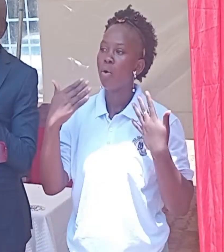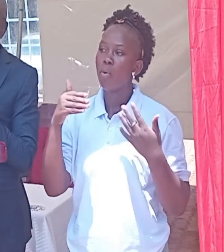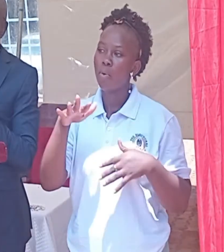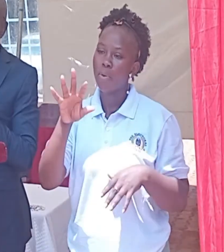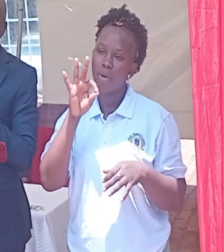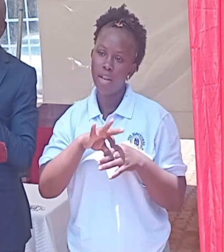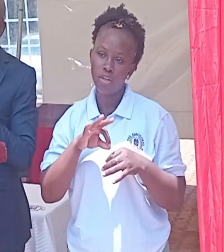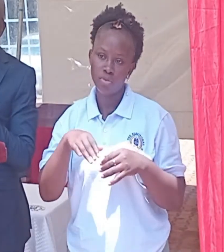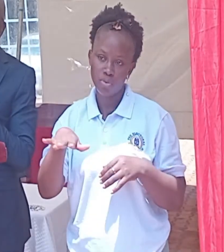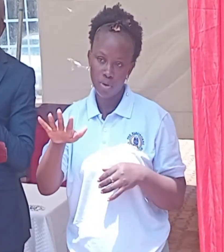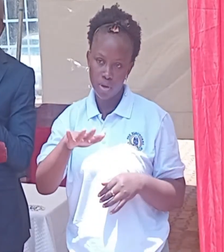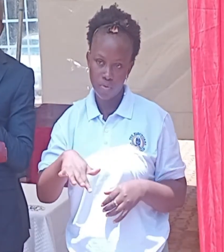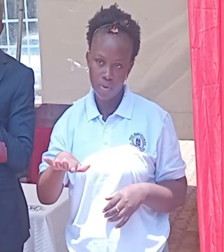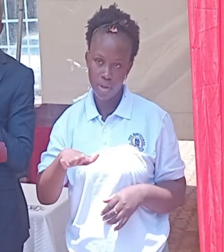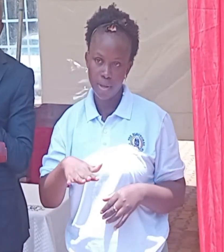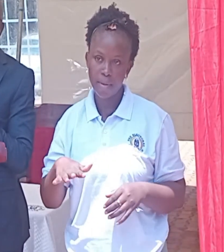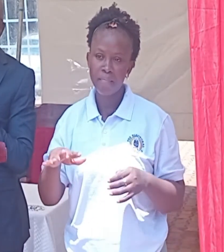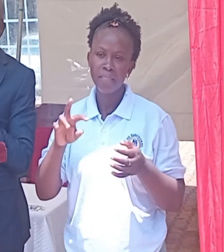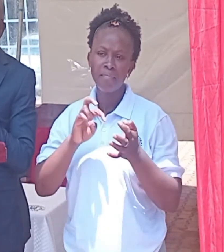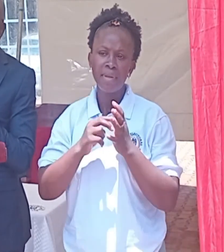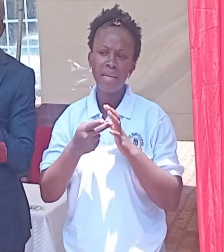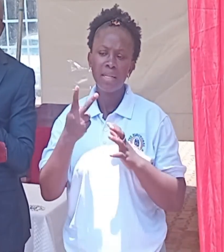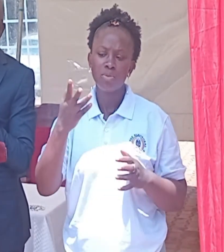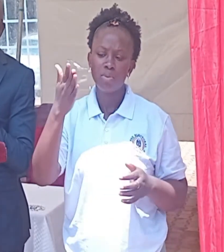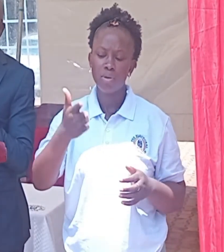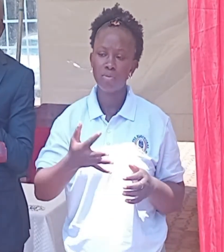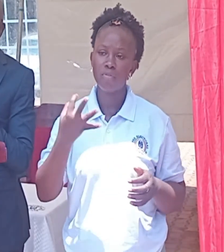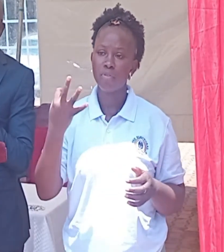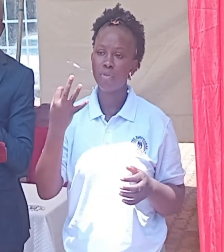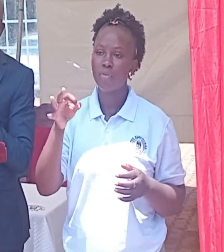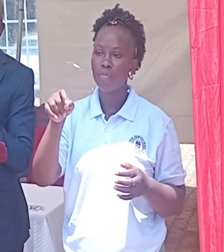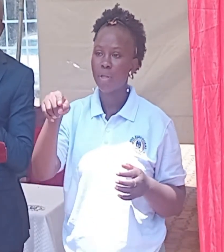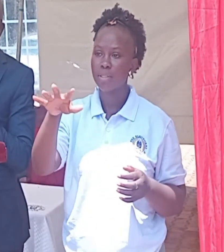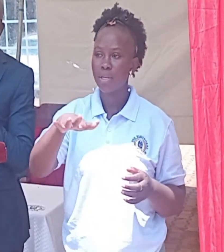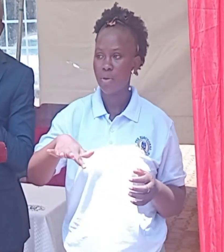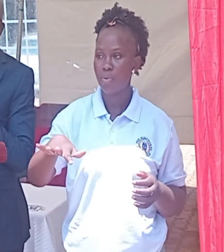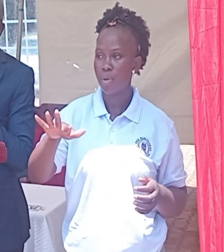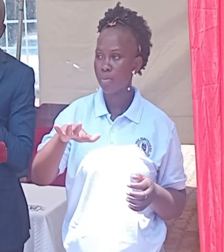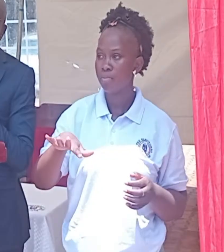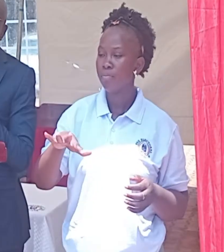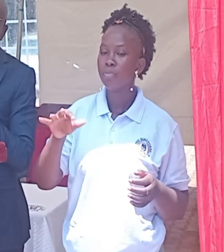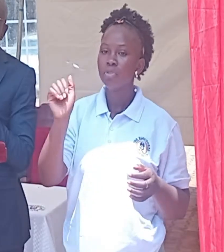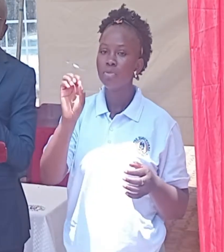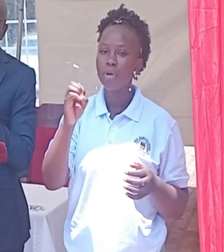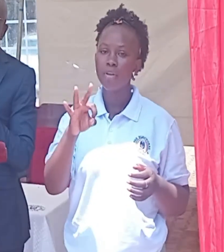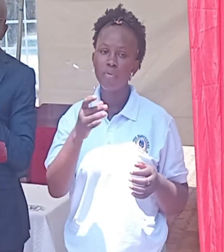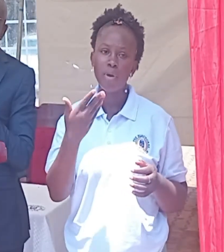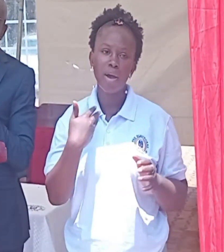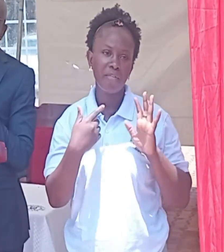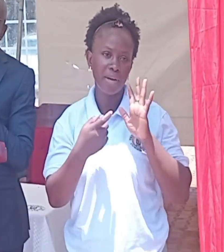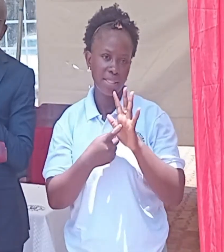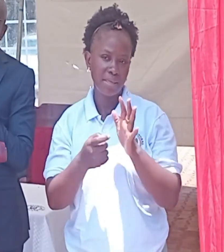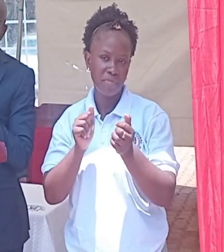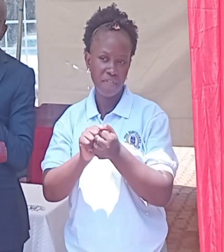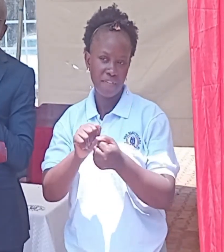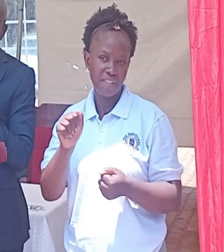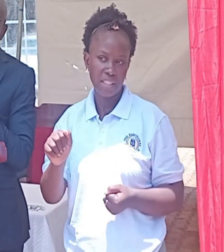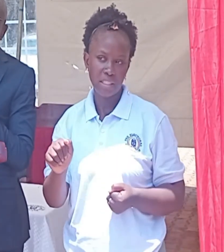area, constituting 2/3 of that area. So if you have, for example, 15